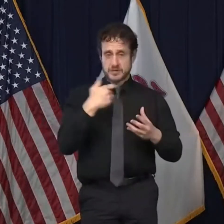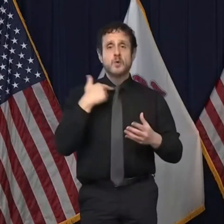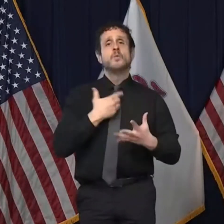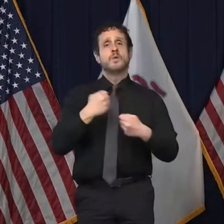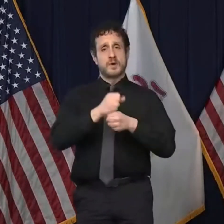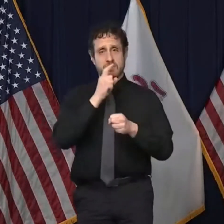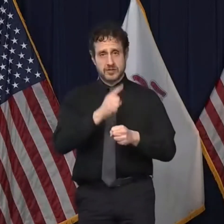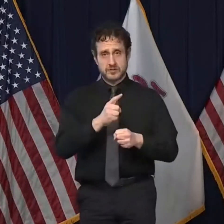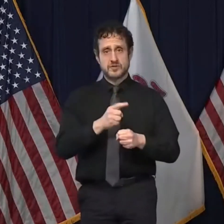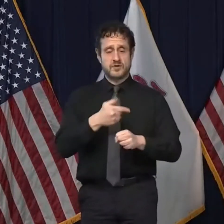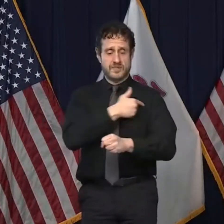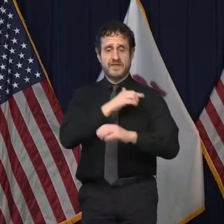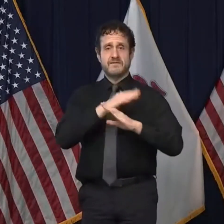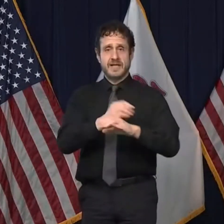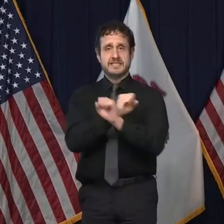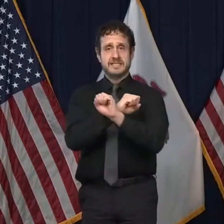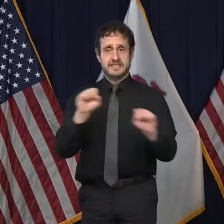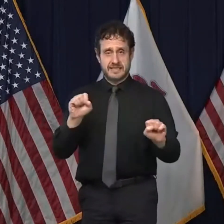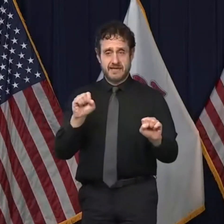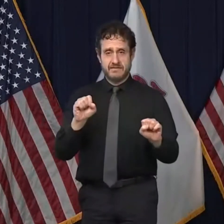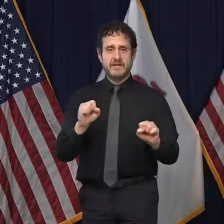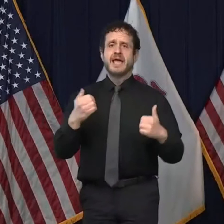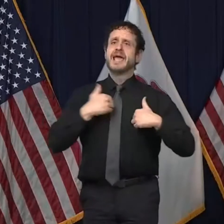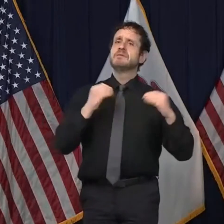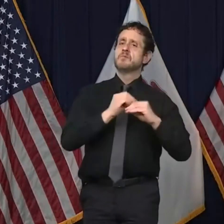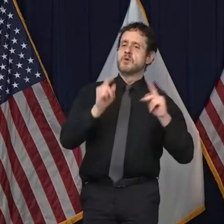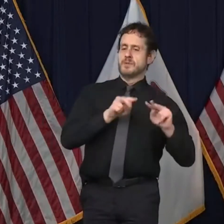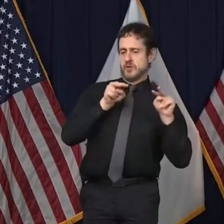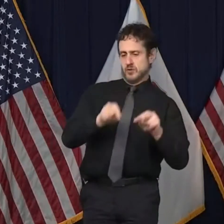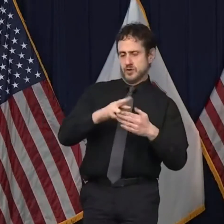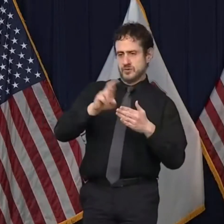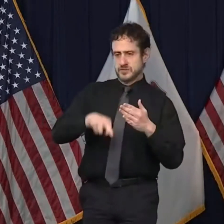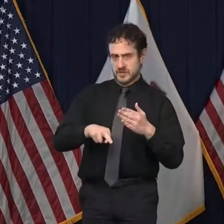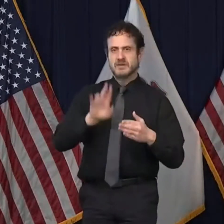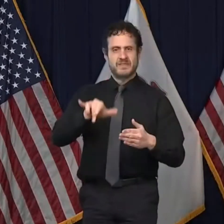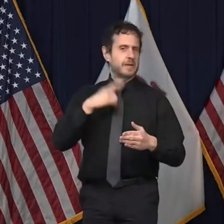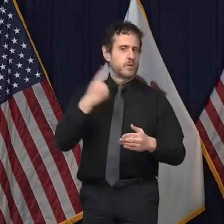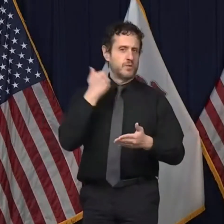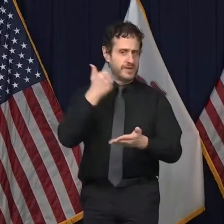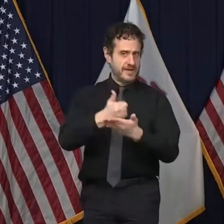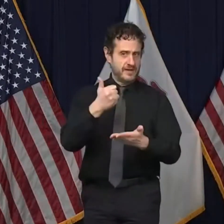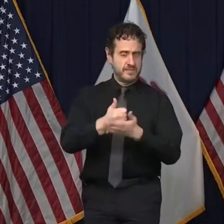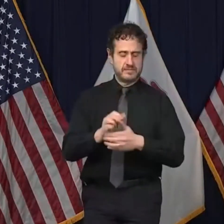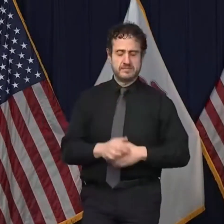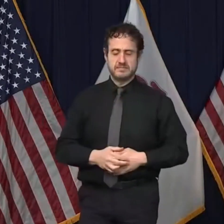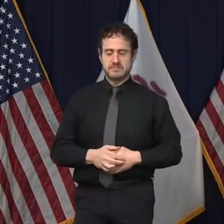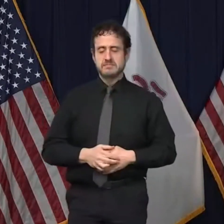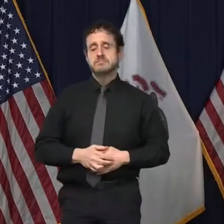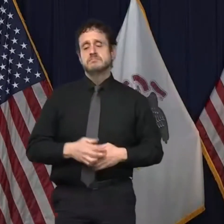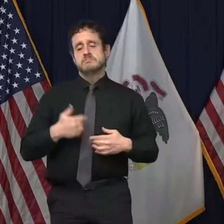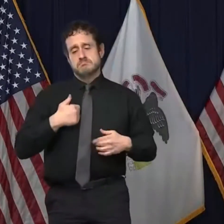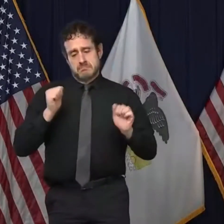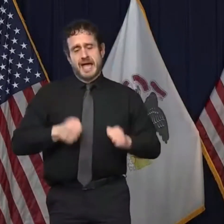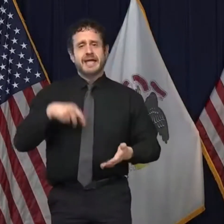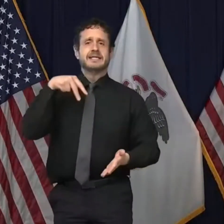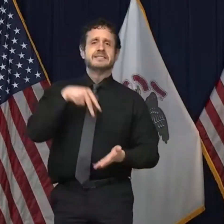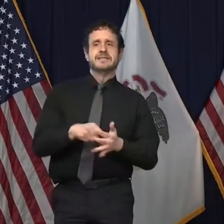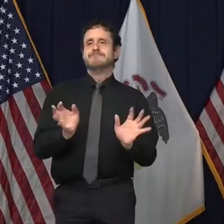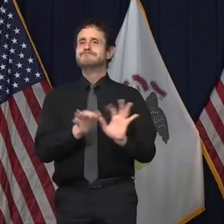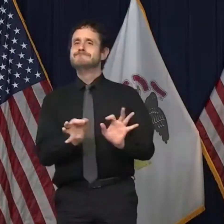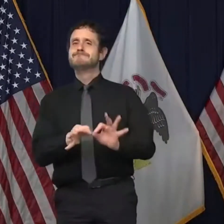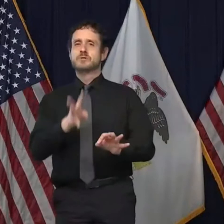sets of eyes on the evidence can only be helpful. As much as I can stand up here and talk about the